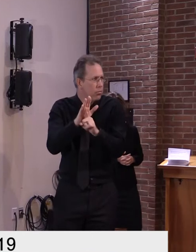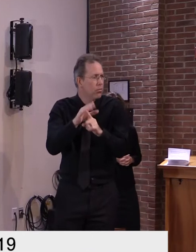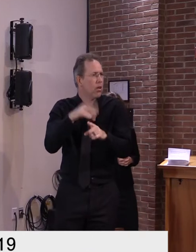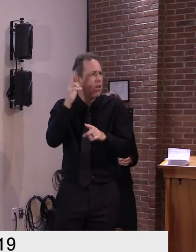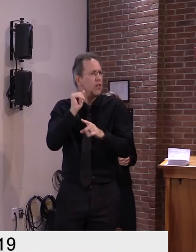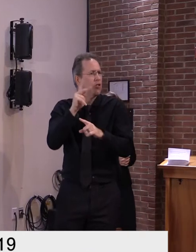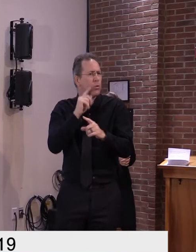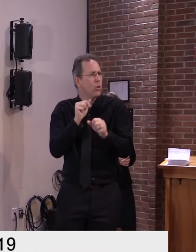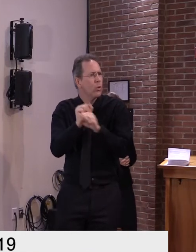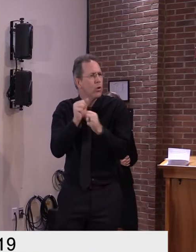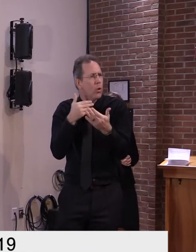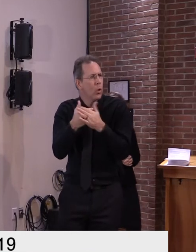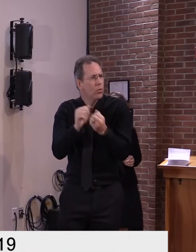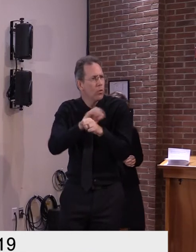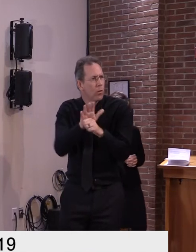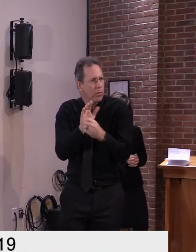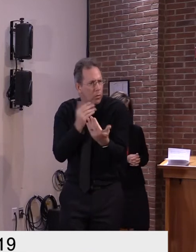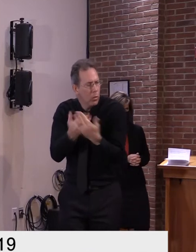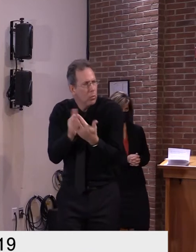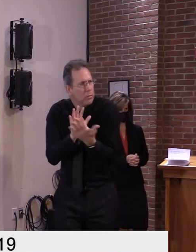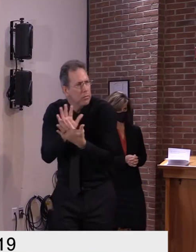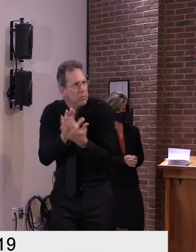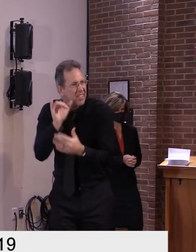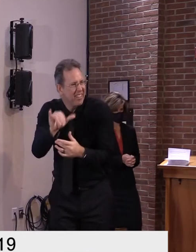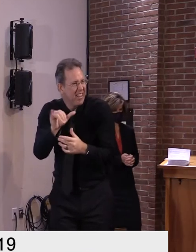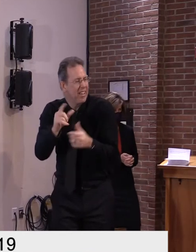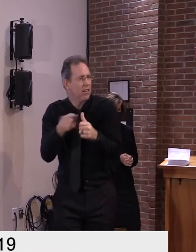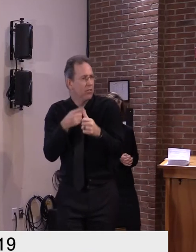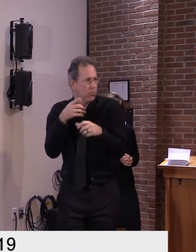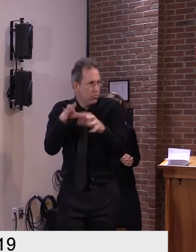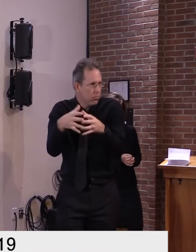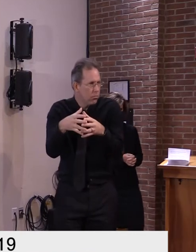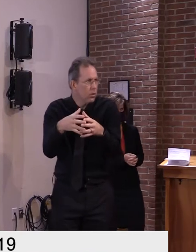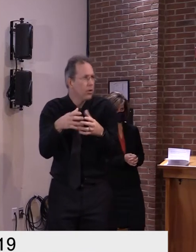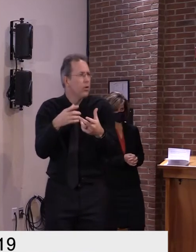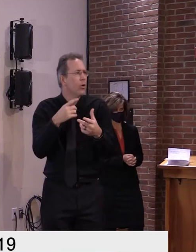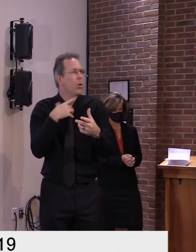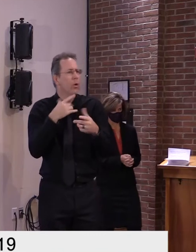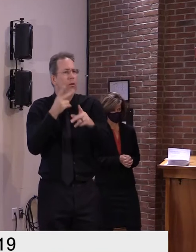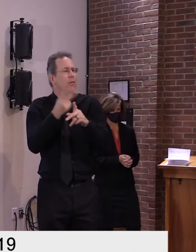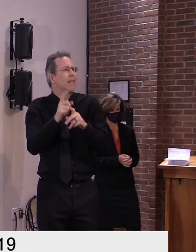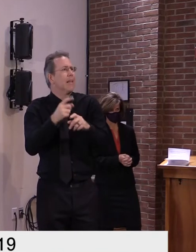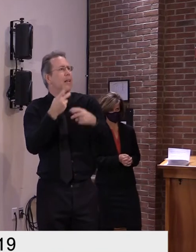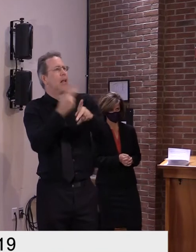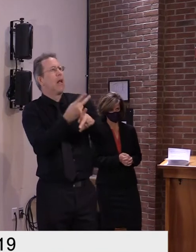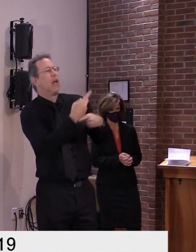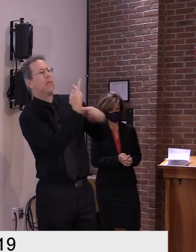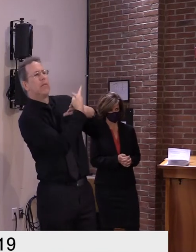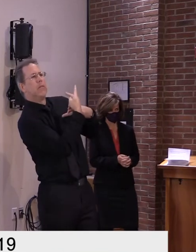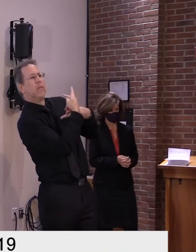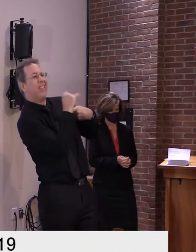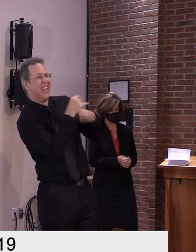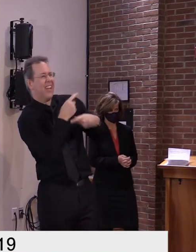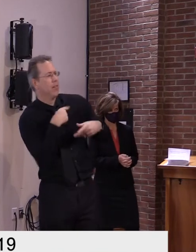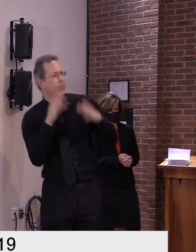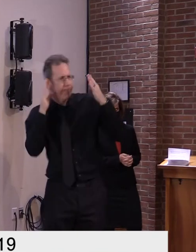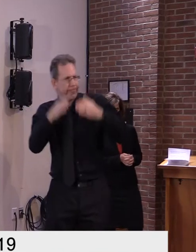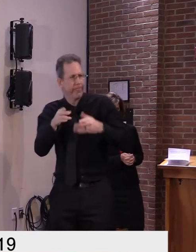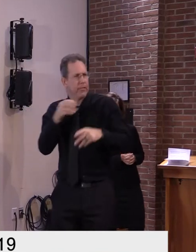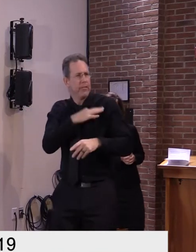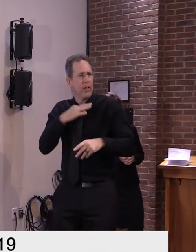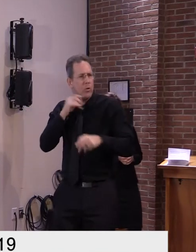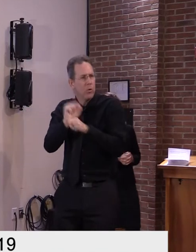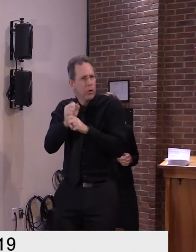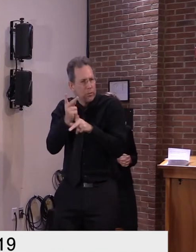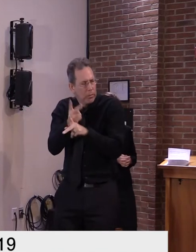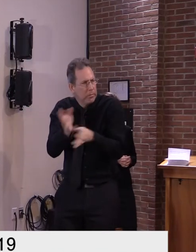who have the most dependence on care live. And that's where the worst of our outbreaks